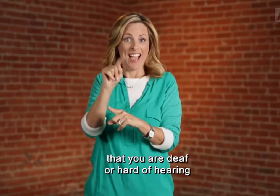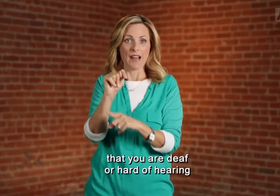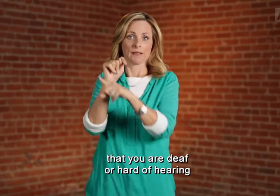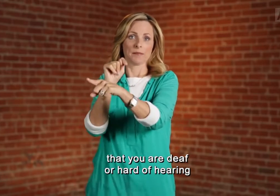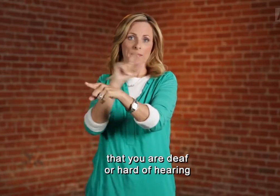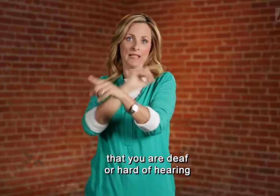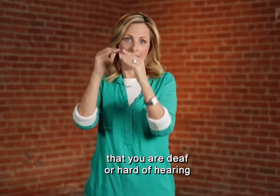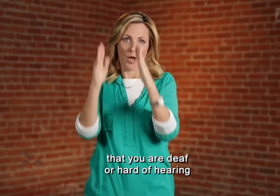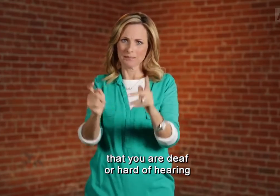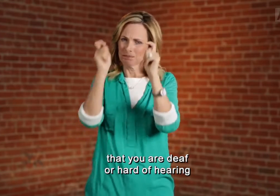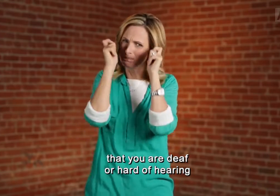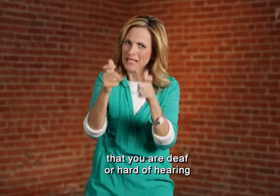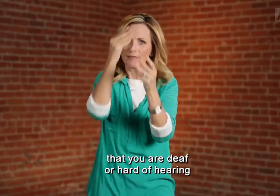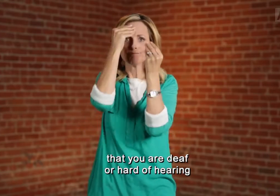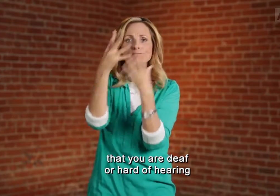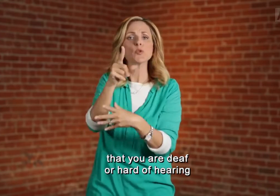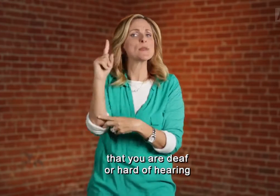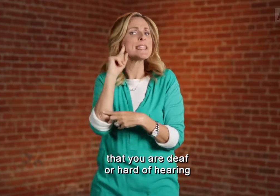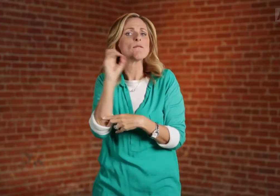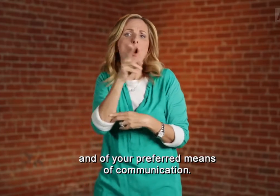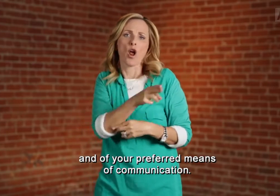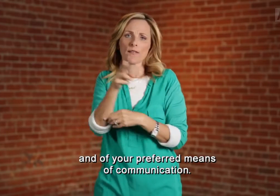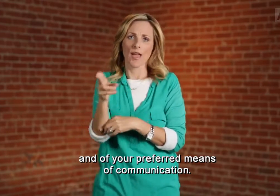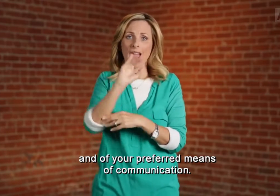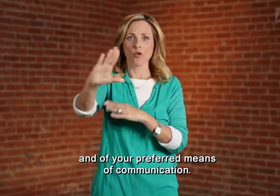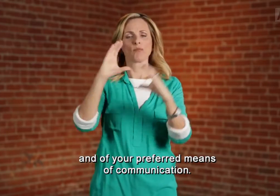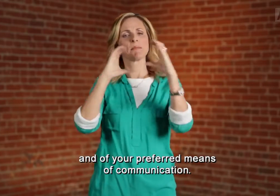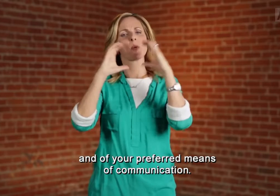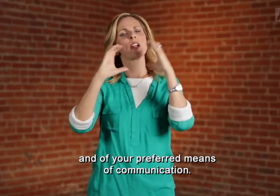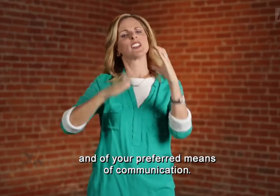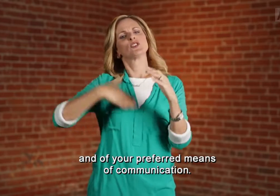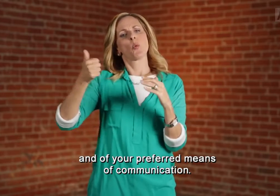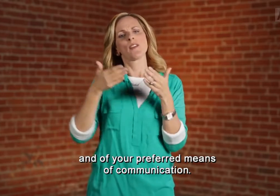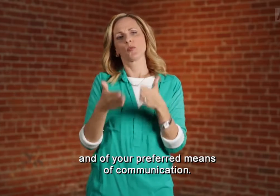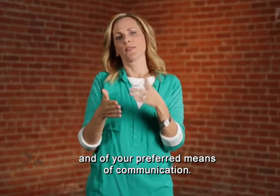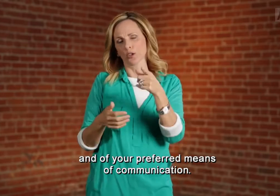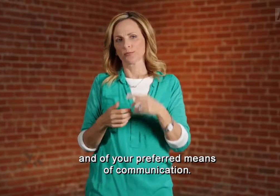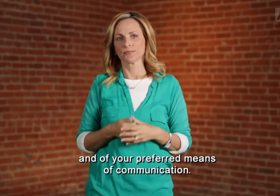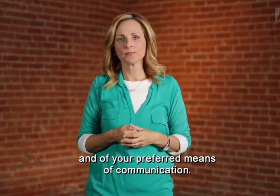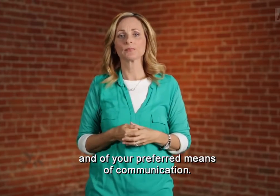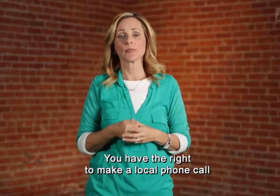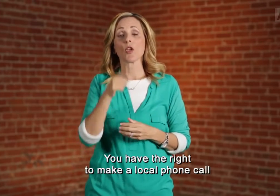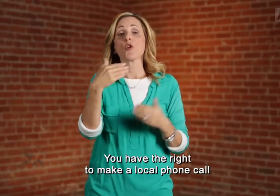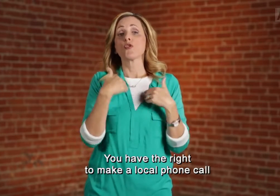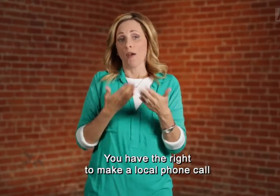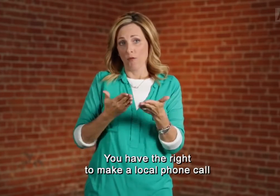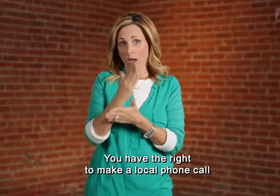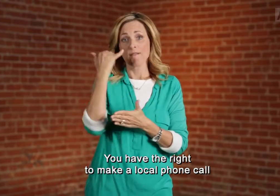officers that you are deaf or hard of hearing and of your preferred means of communication. You have the